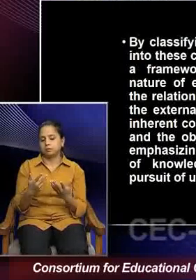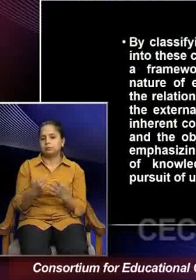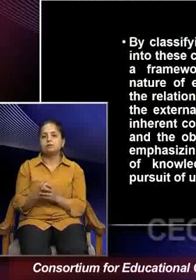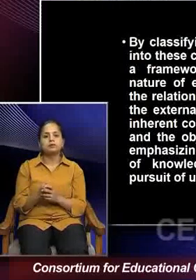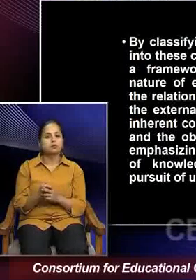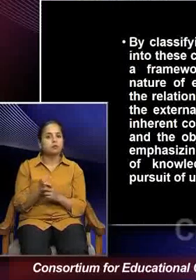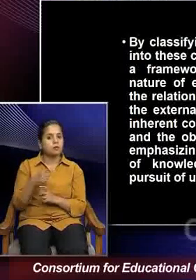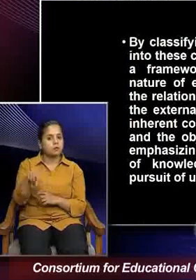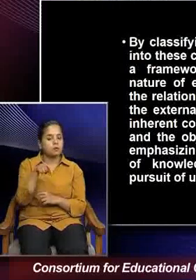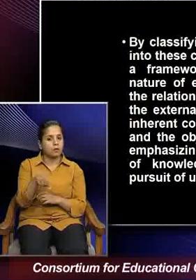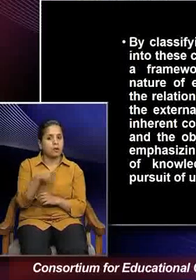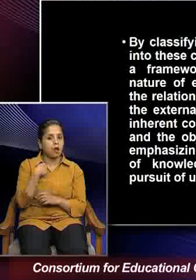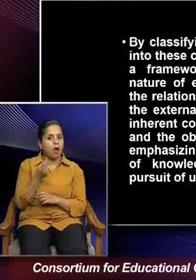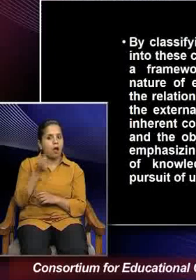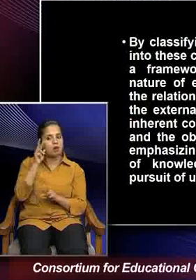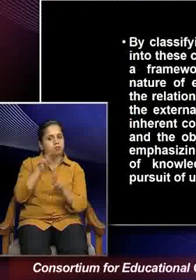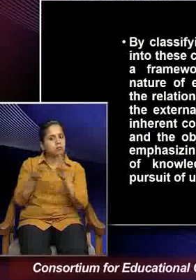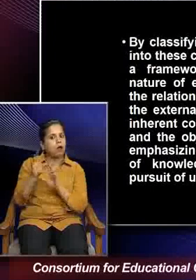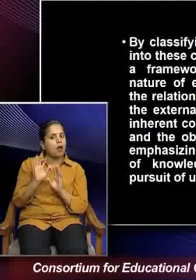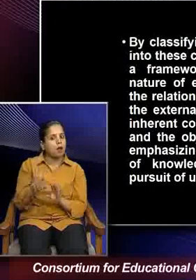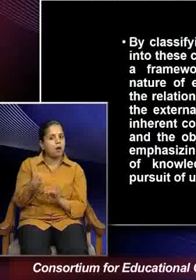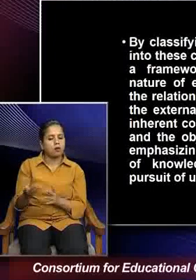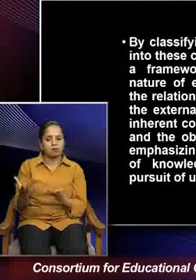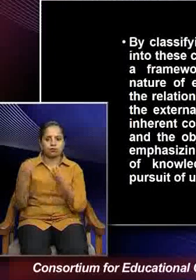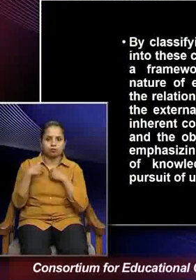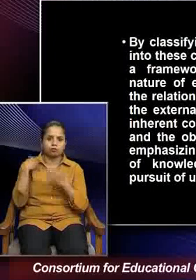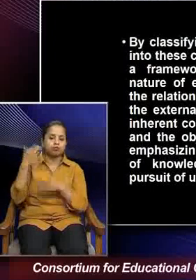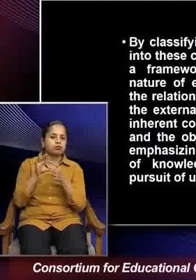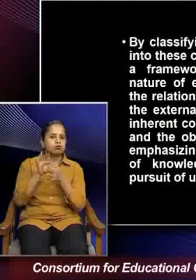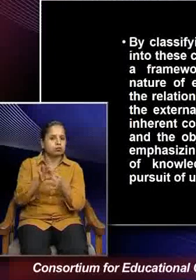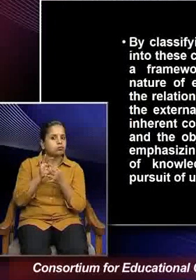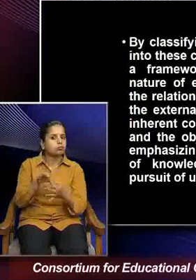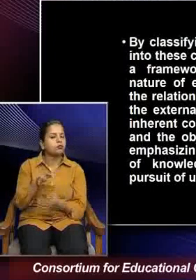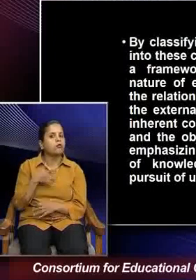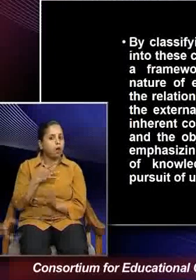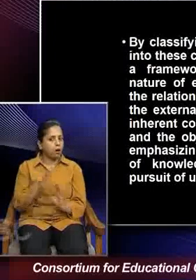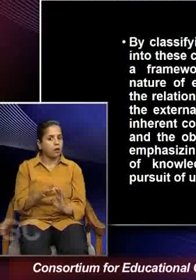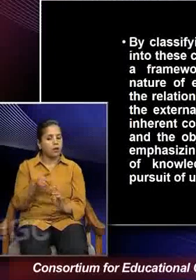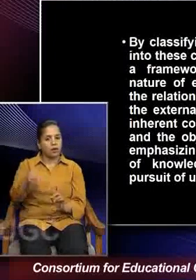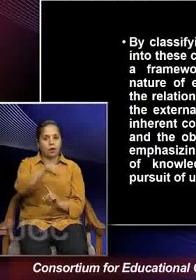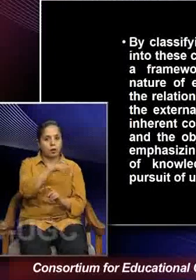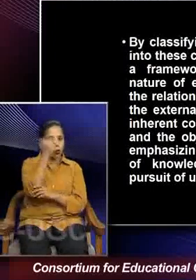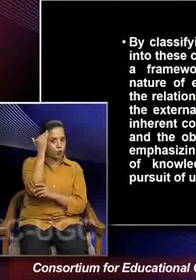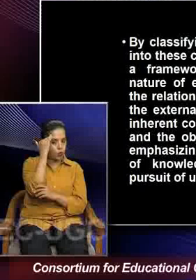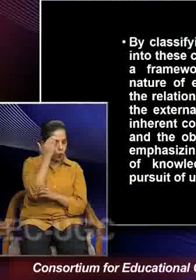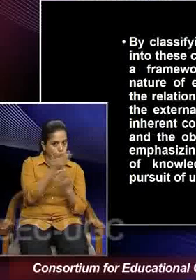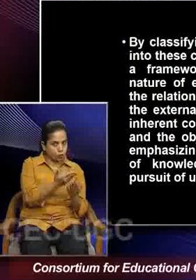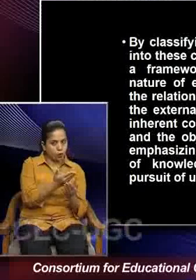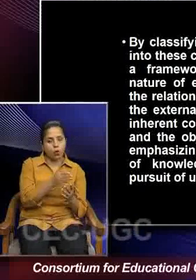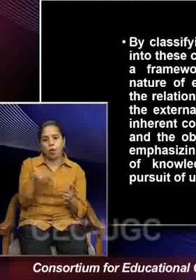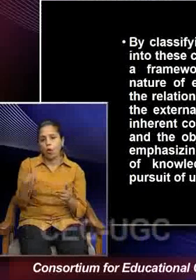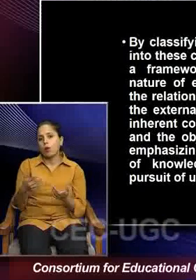Fine. So, it acknowledges the inherent connection between knowledge and